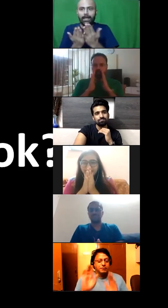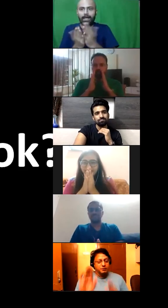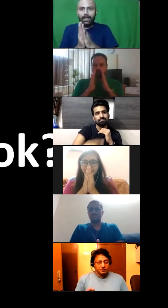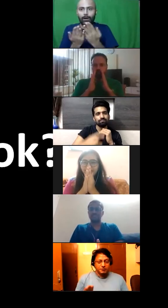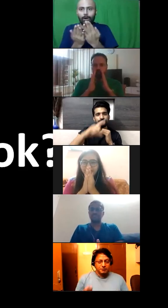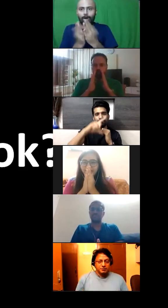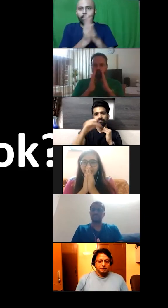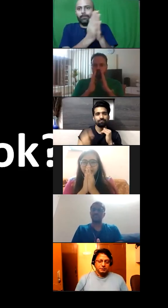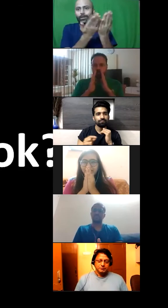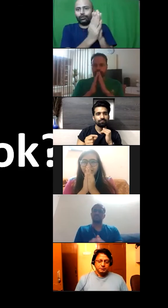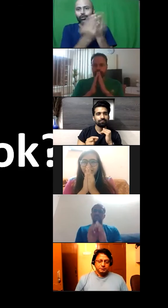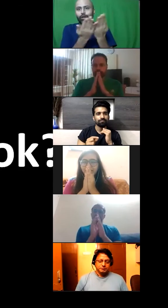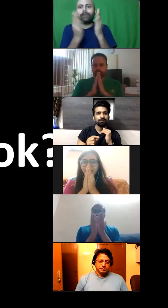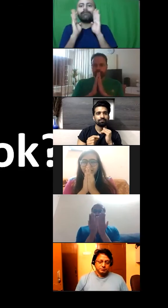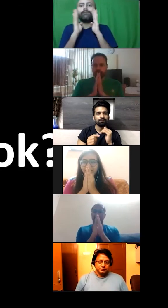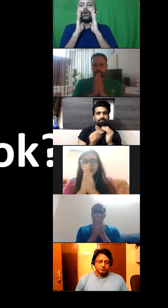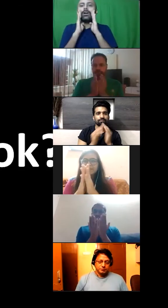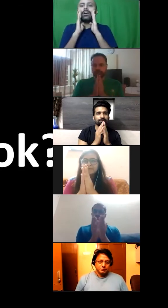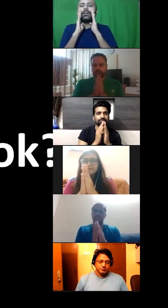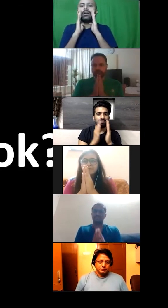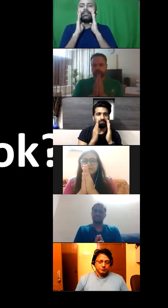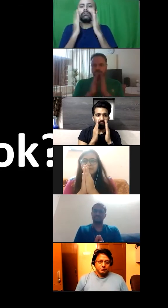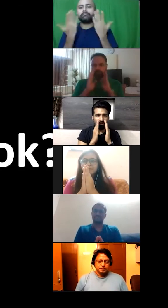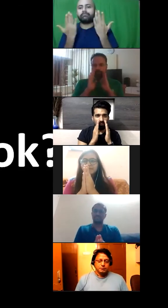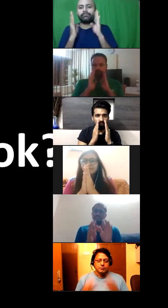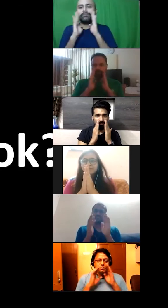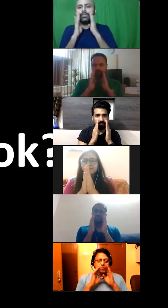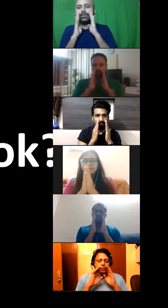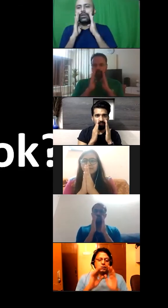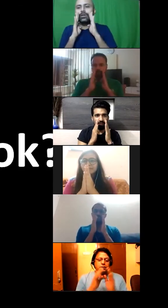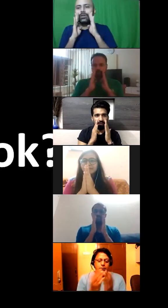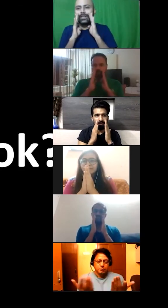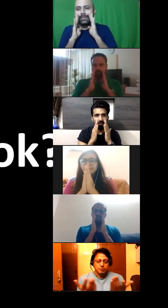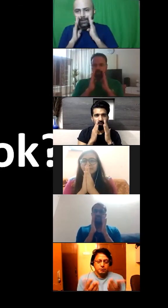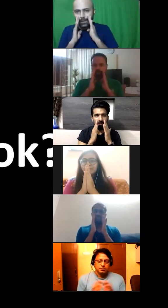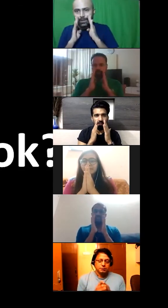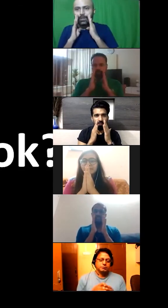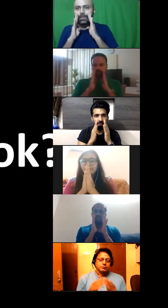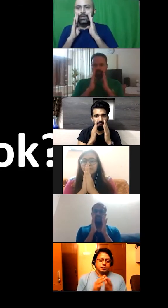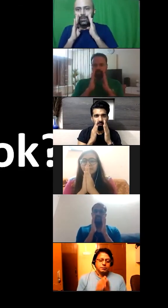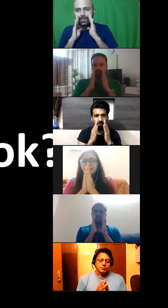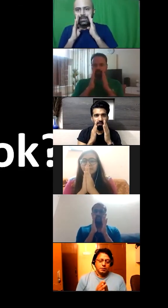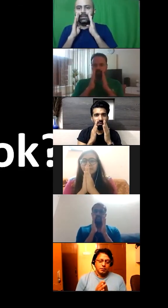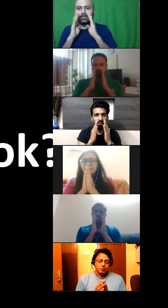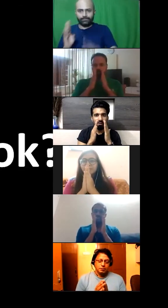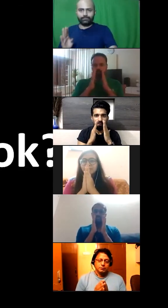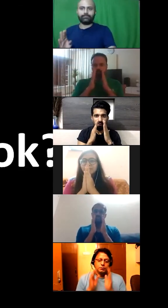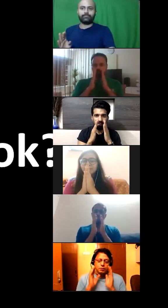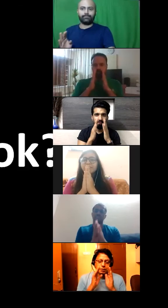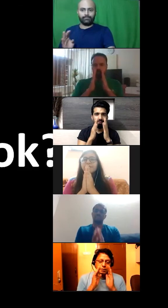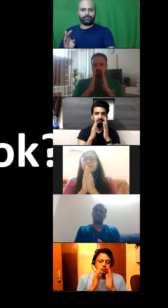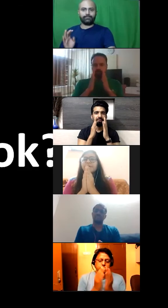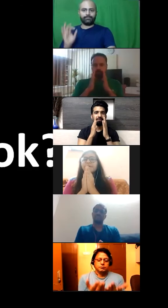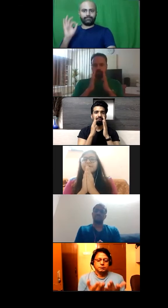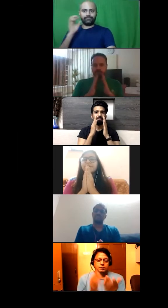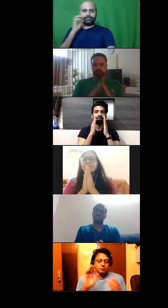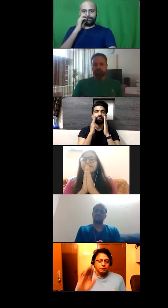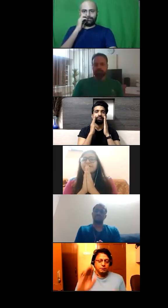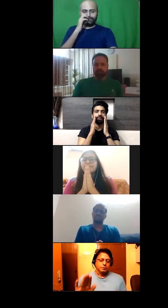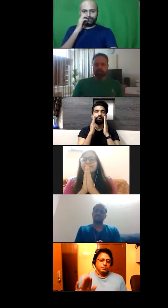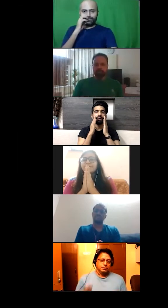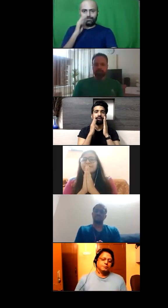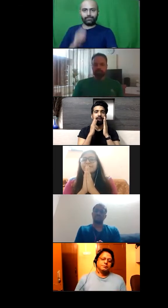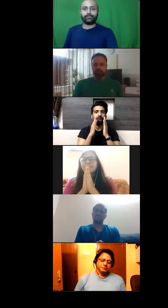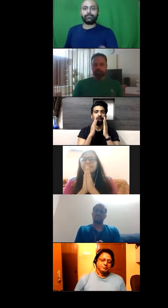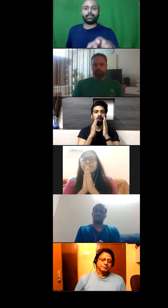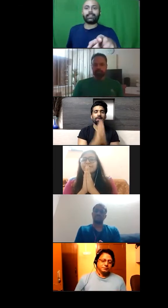So for face, it's like we said face, and for book. So this is the sign was for book. So that's how the sign for